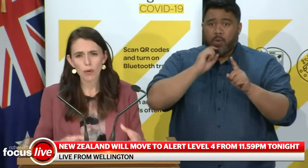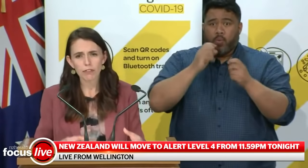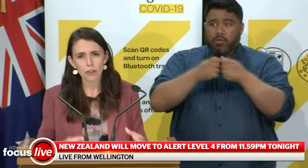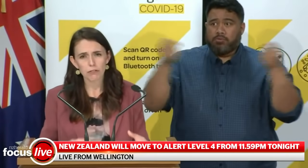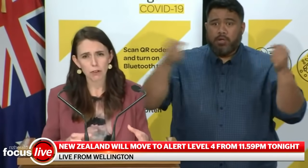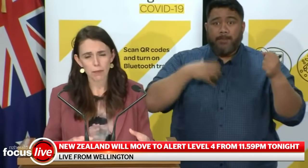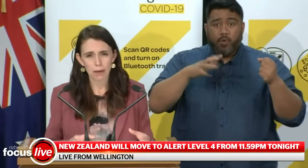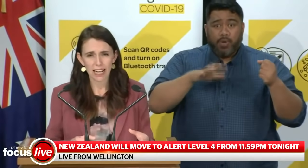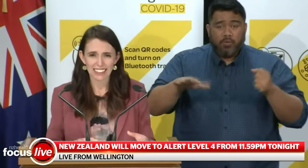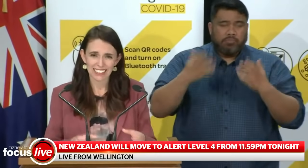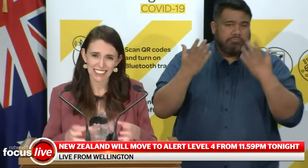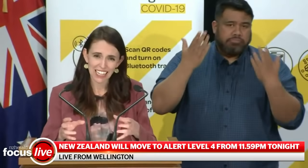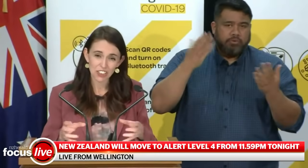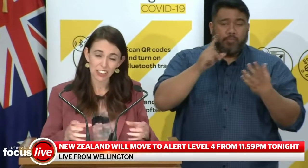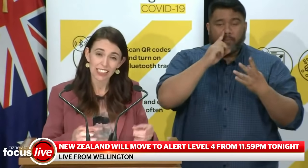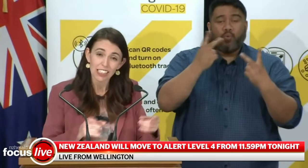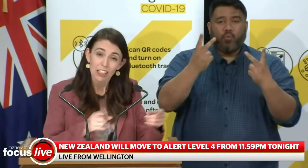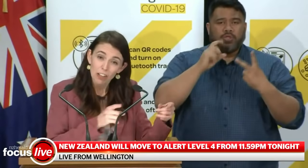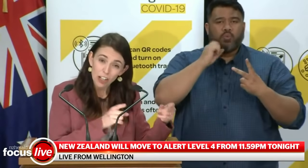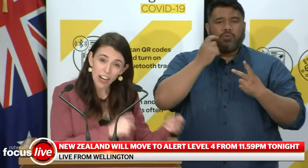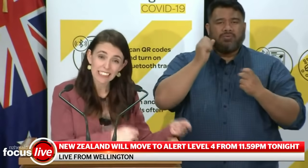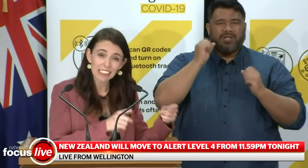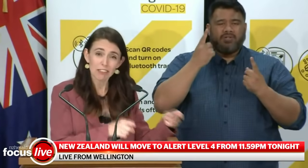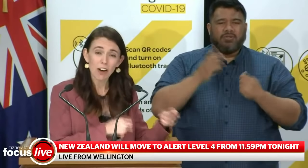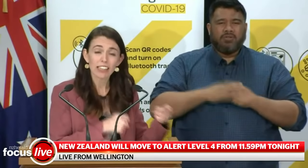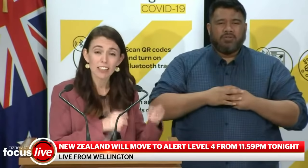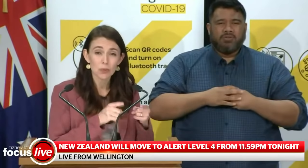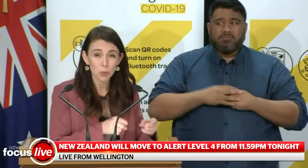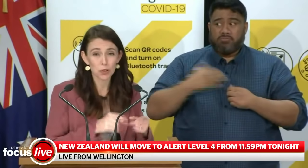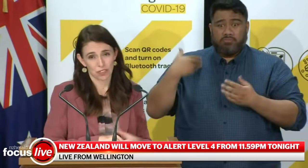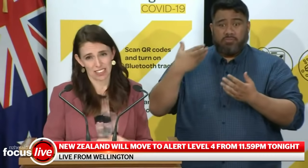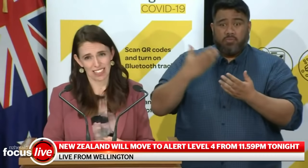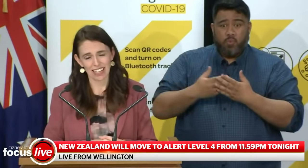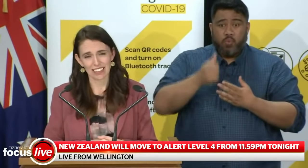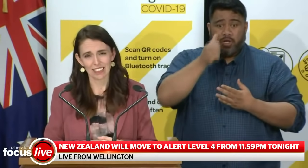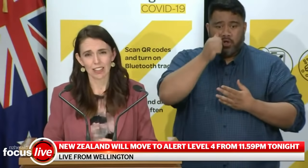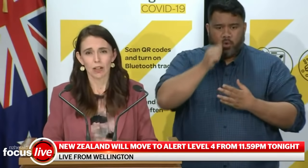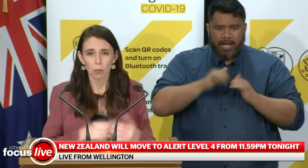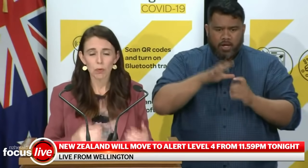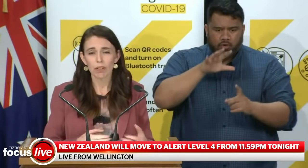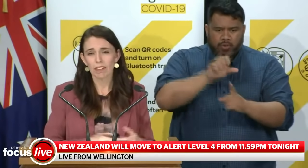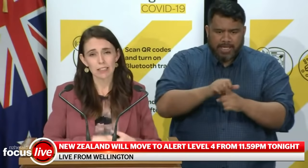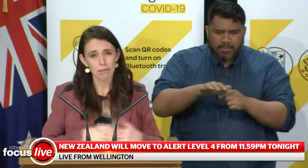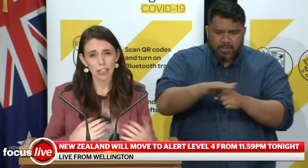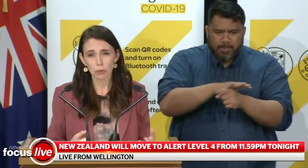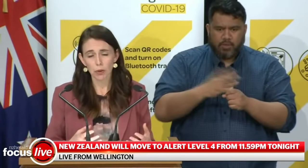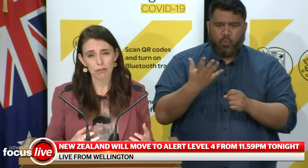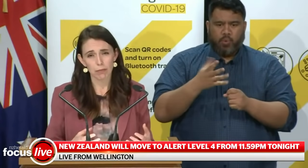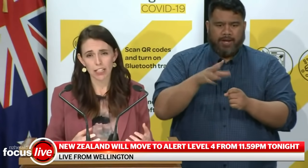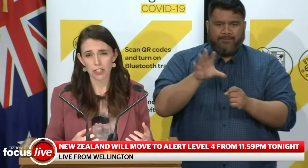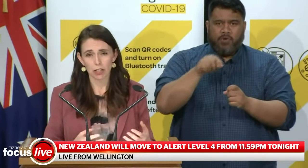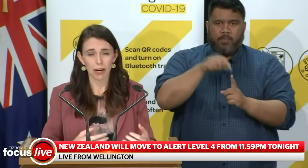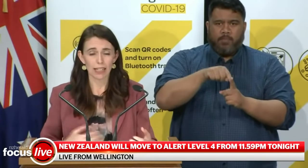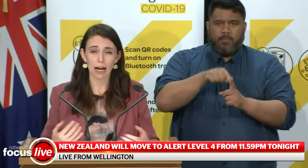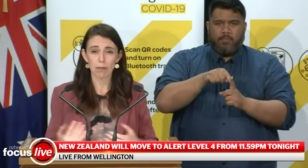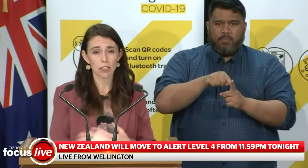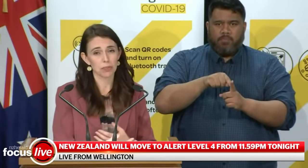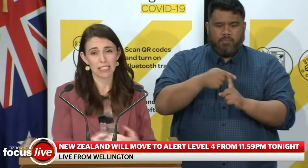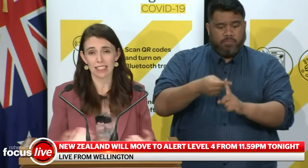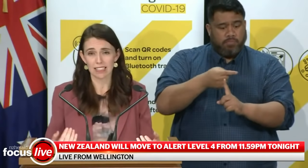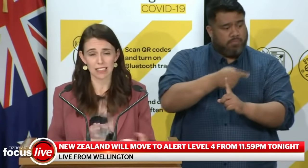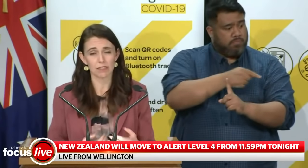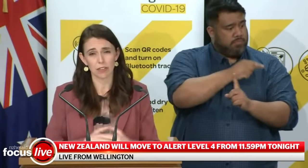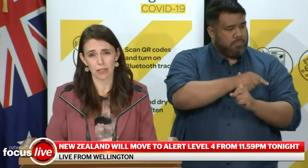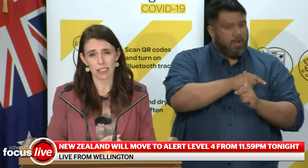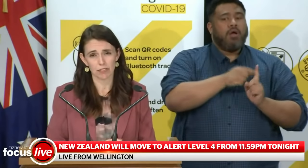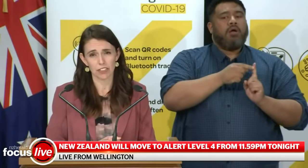But what we've learnt from the past is that actually identifying the source of this case will give us much more information around how much